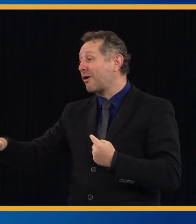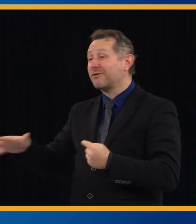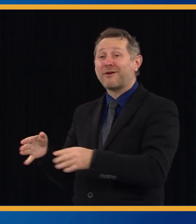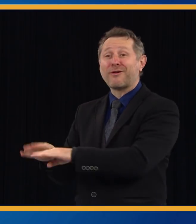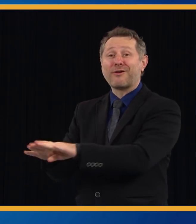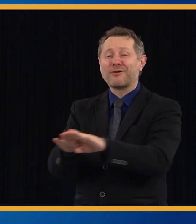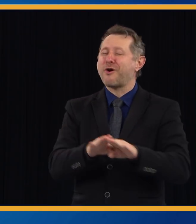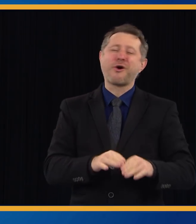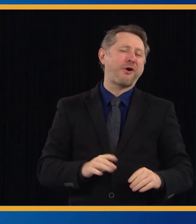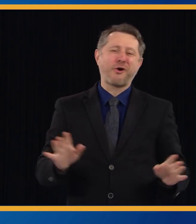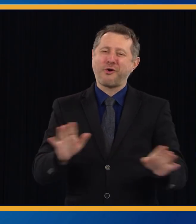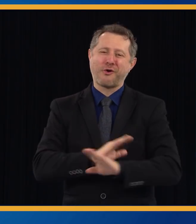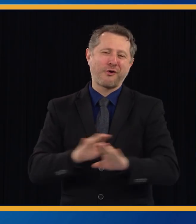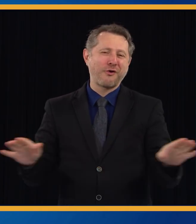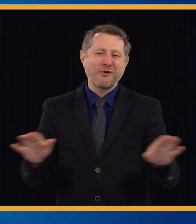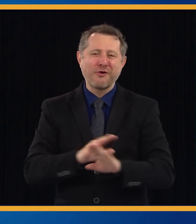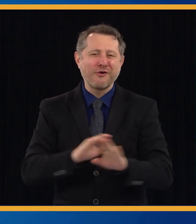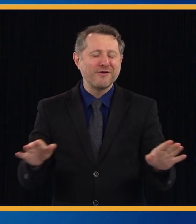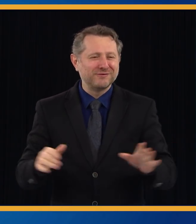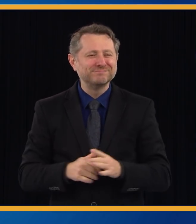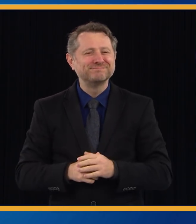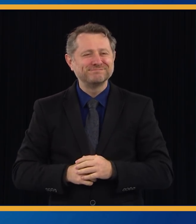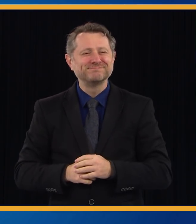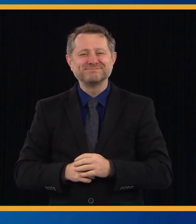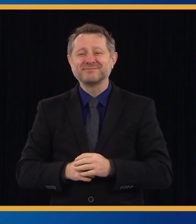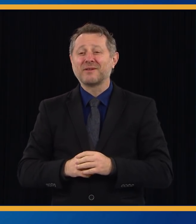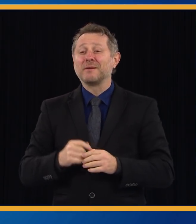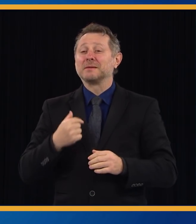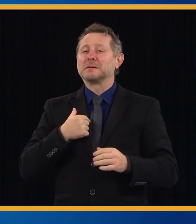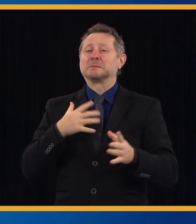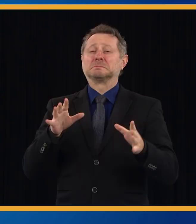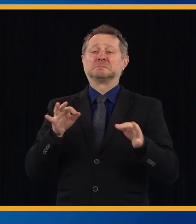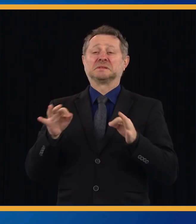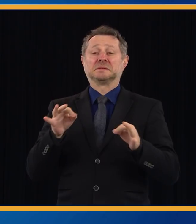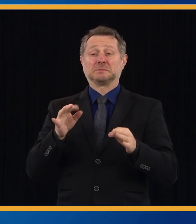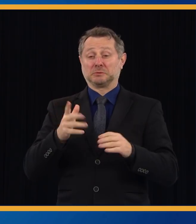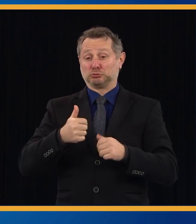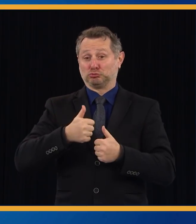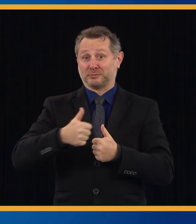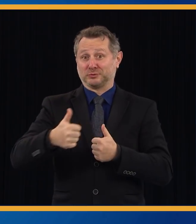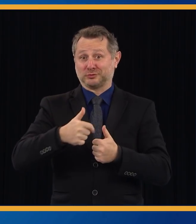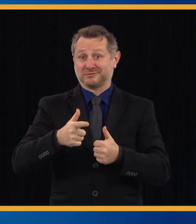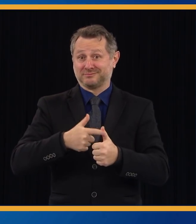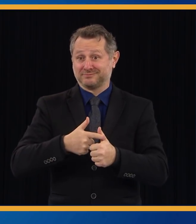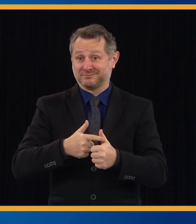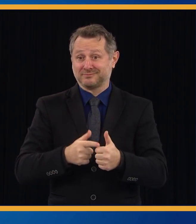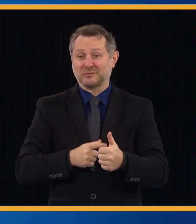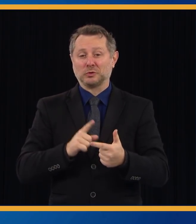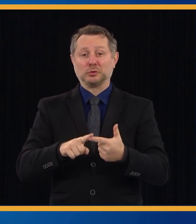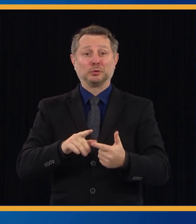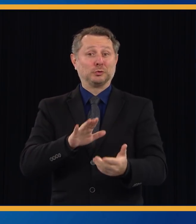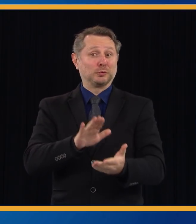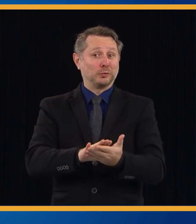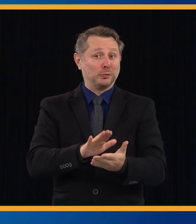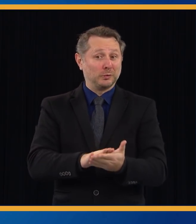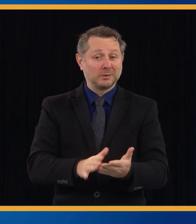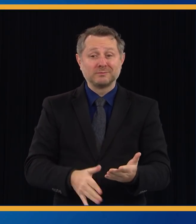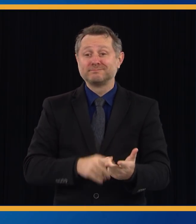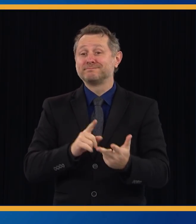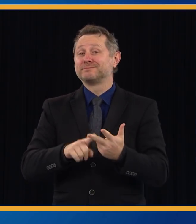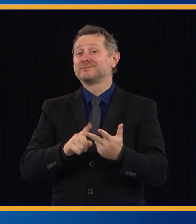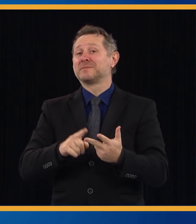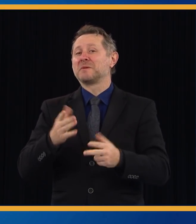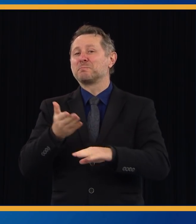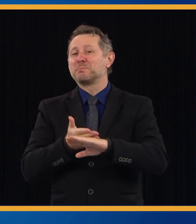strip gears. Keep trying to explain to my daughters. Transportation, parks, schools, beaches, these are